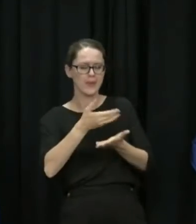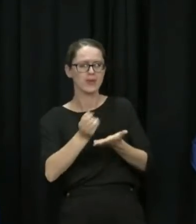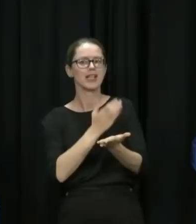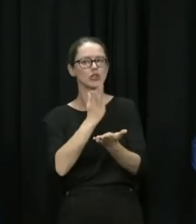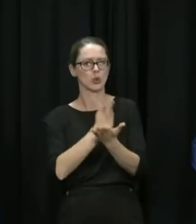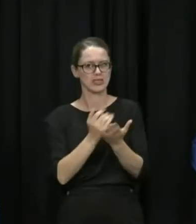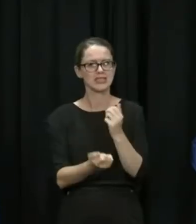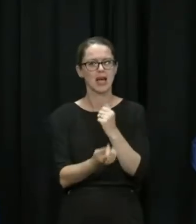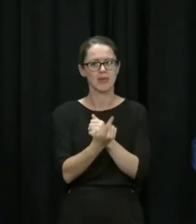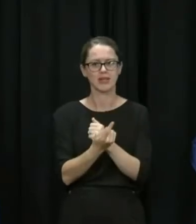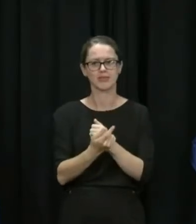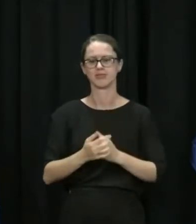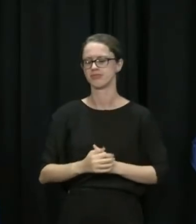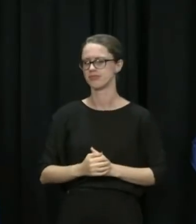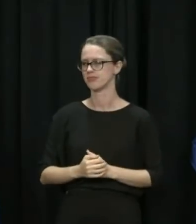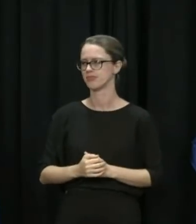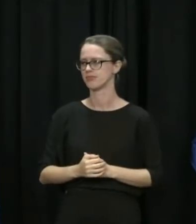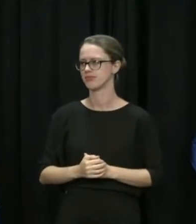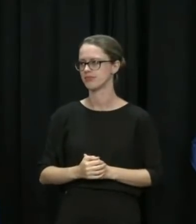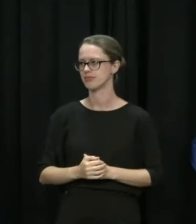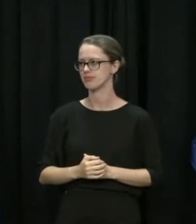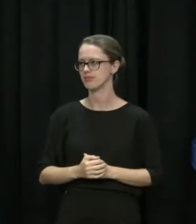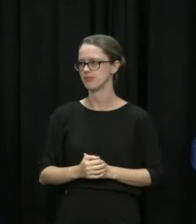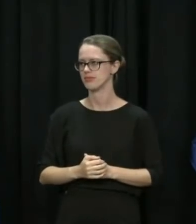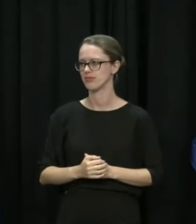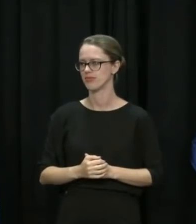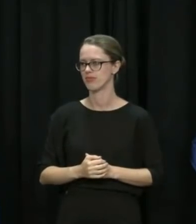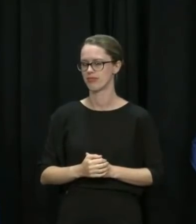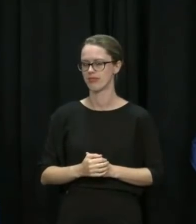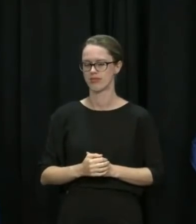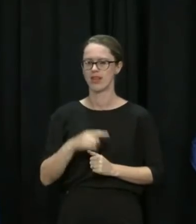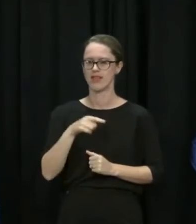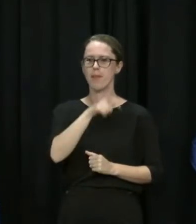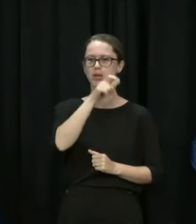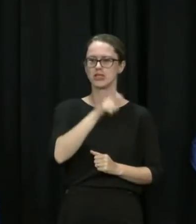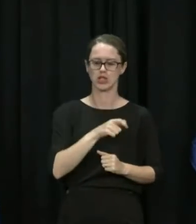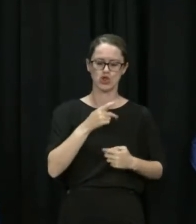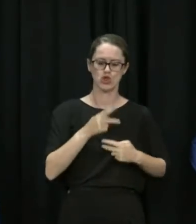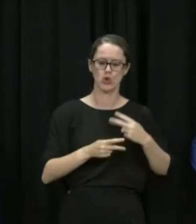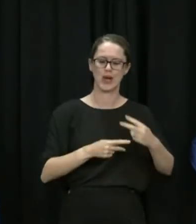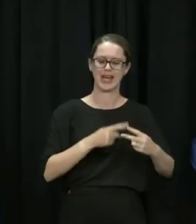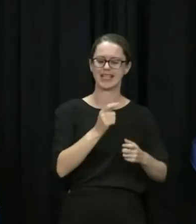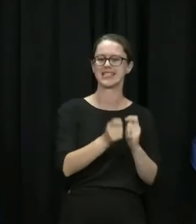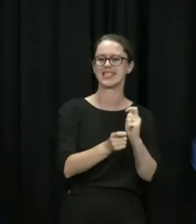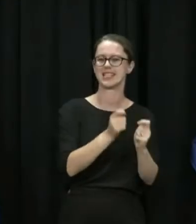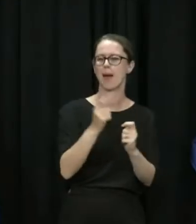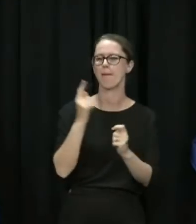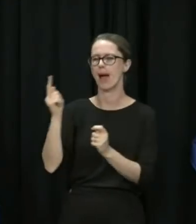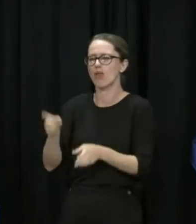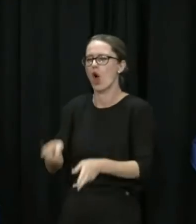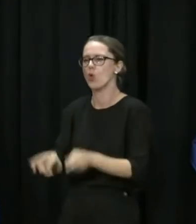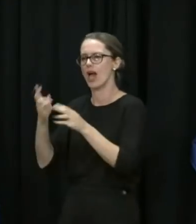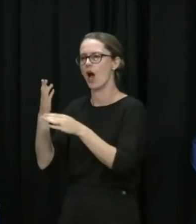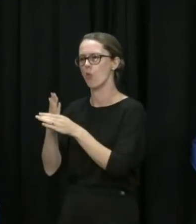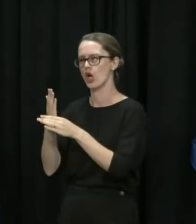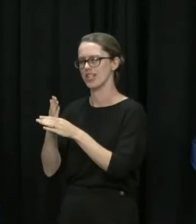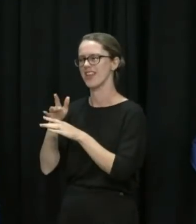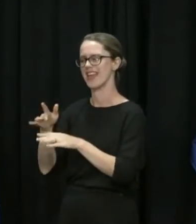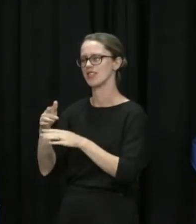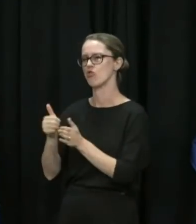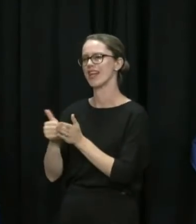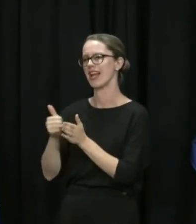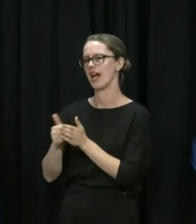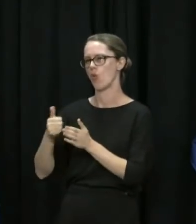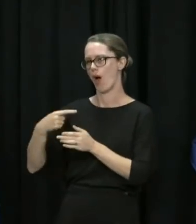that is happening. Keep in mind, this was someone on a 2-week rota rather than our MIQ workers who are more regular. And this